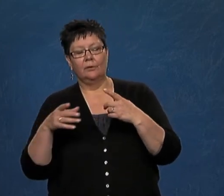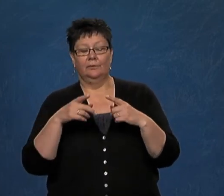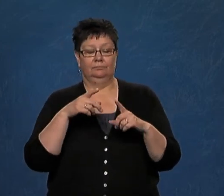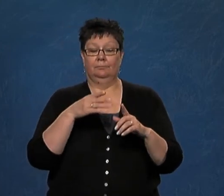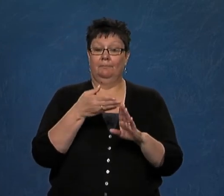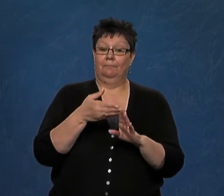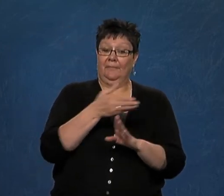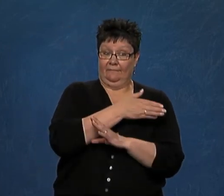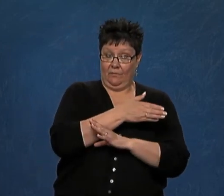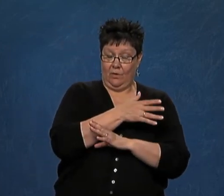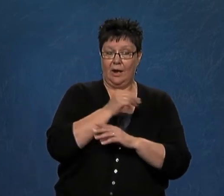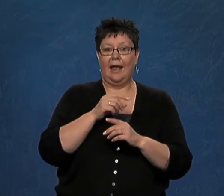discussed